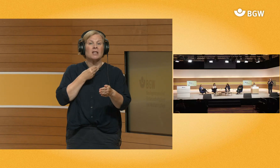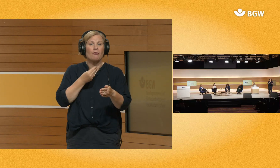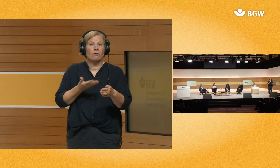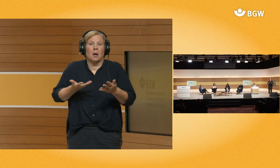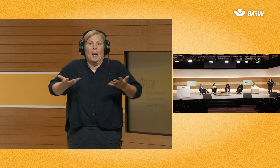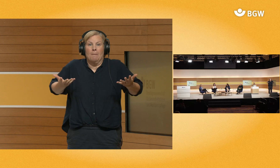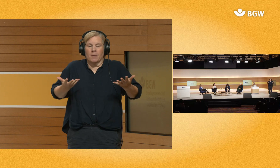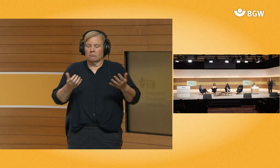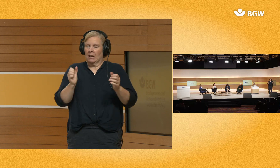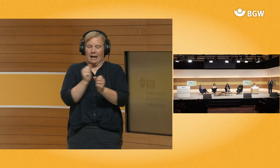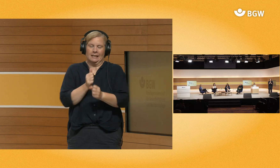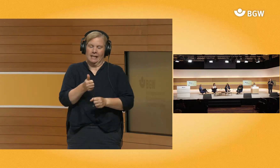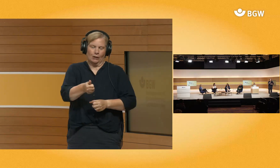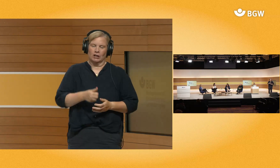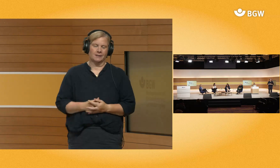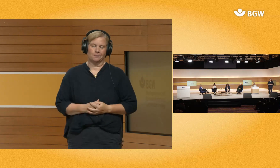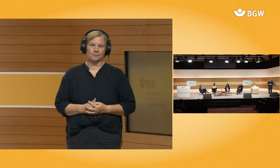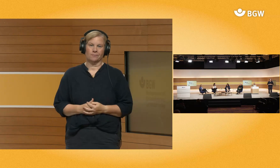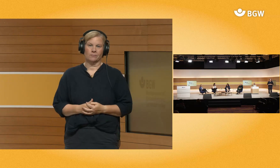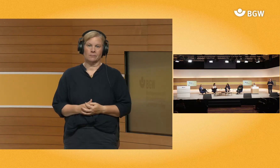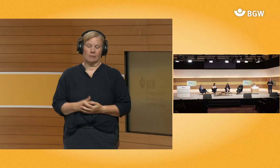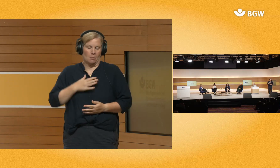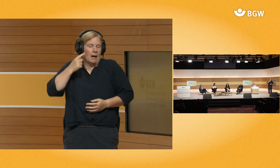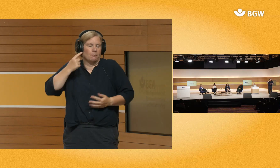Or just my point of view. Yeah.